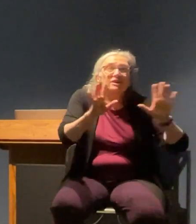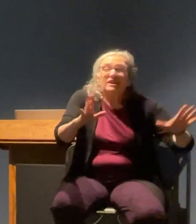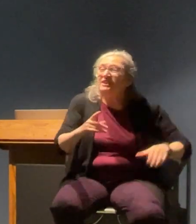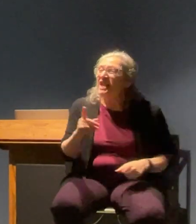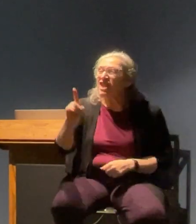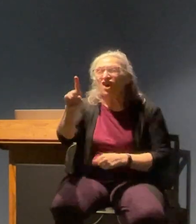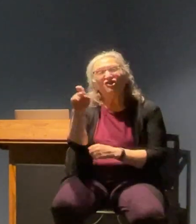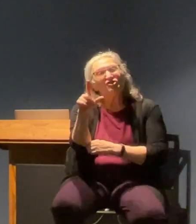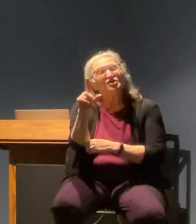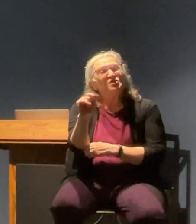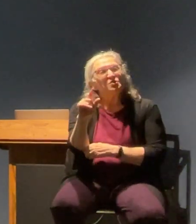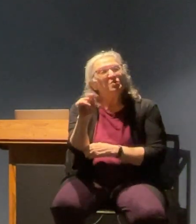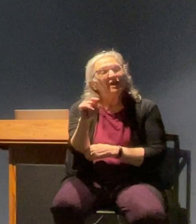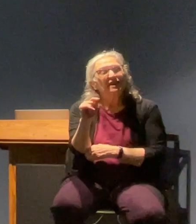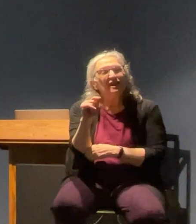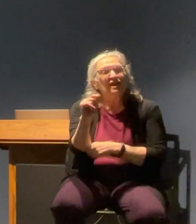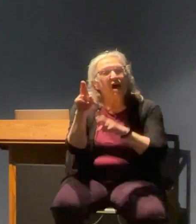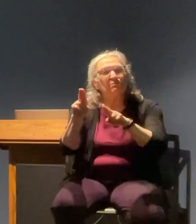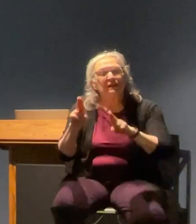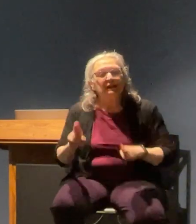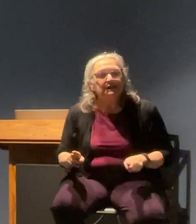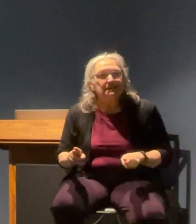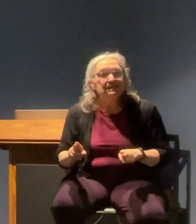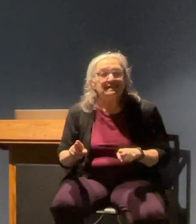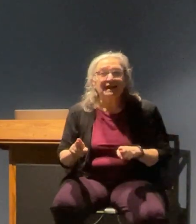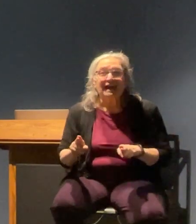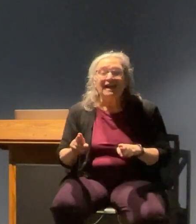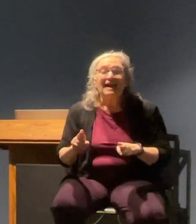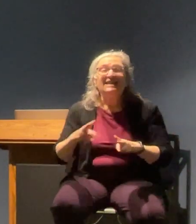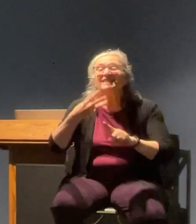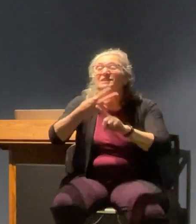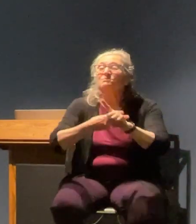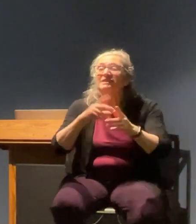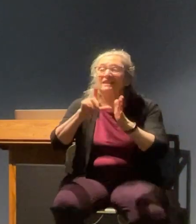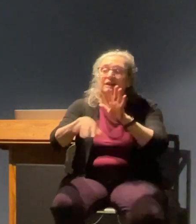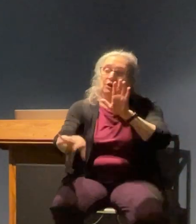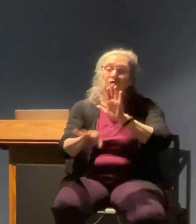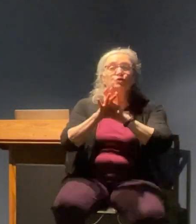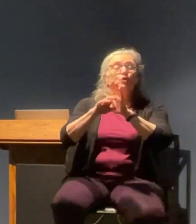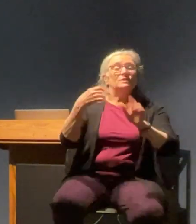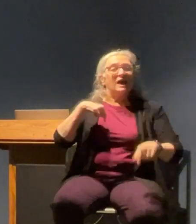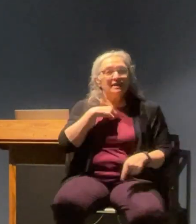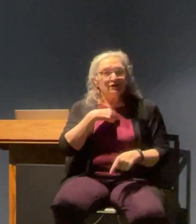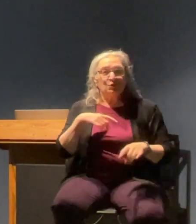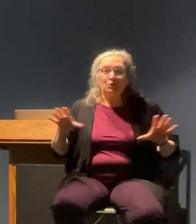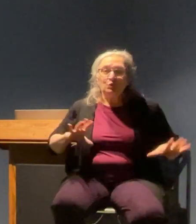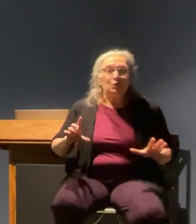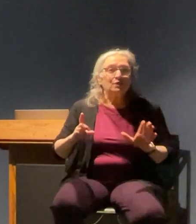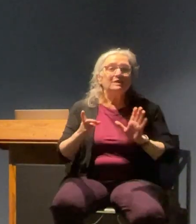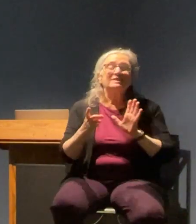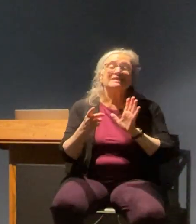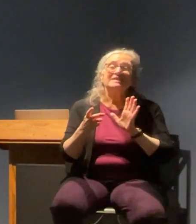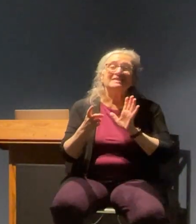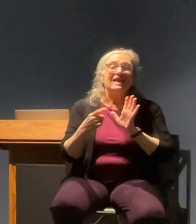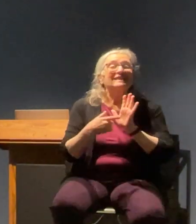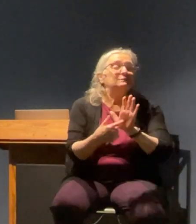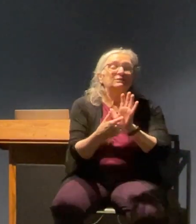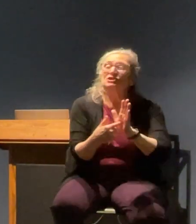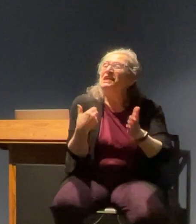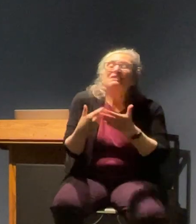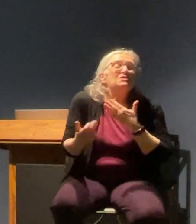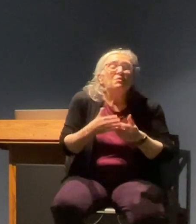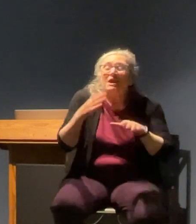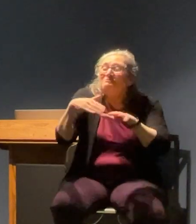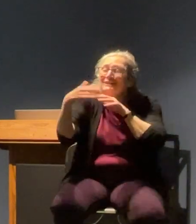applicants, 6 months later, we actually got chosen to do the exhibition, even though I'm leaving Parsons. So now I'm